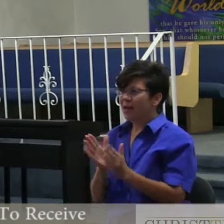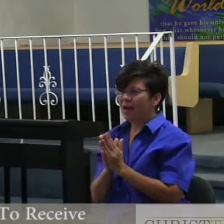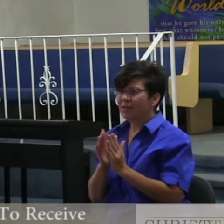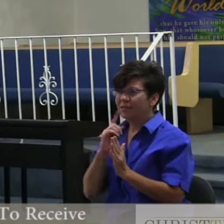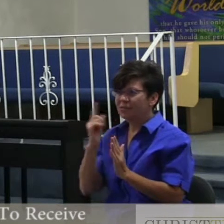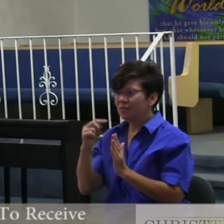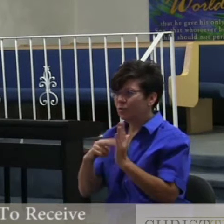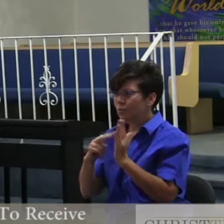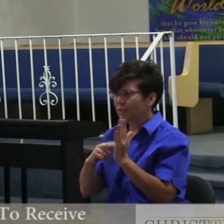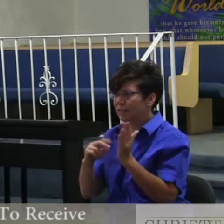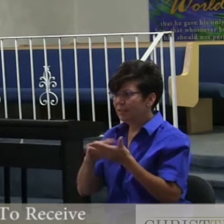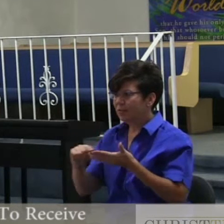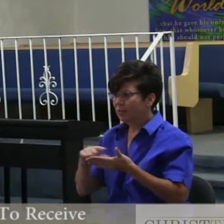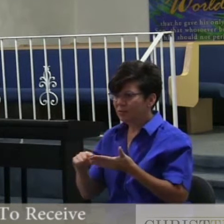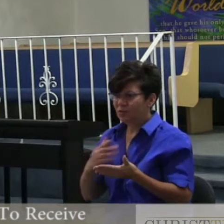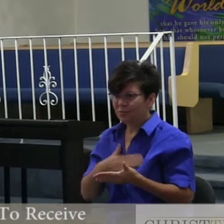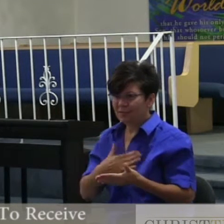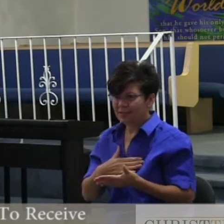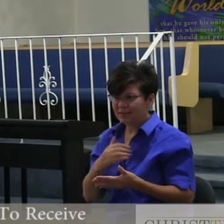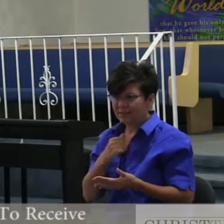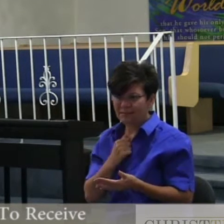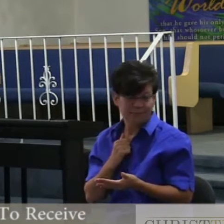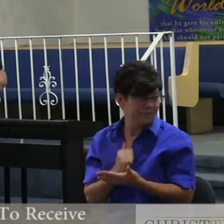the scripture for me. Thank you.